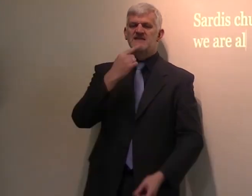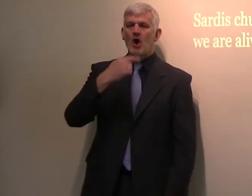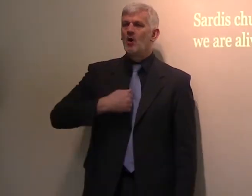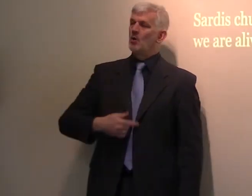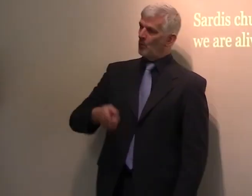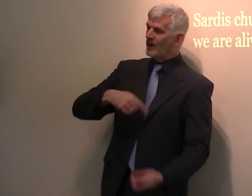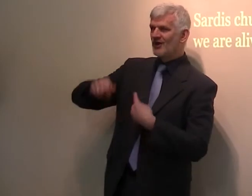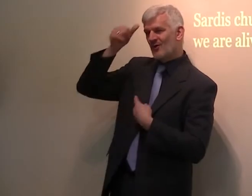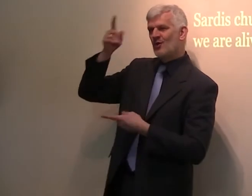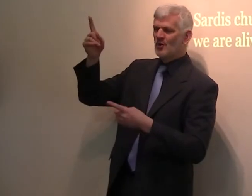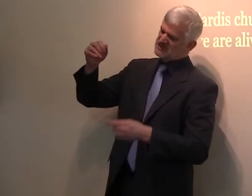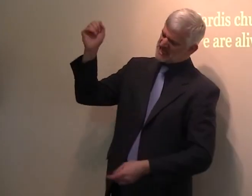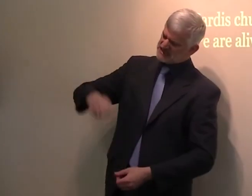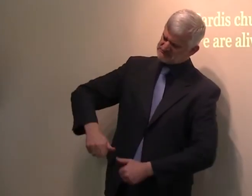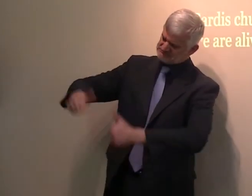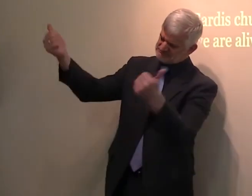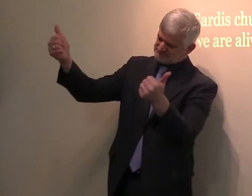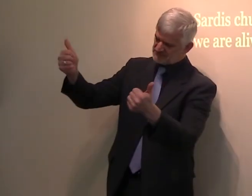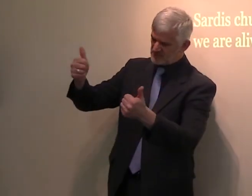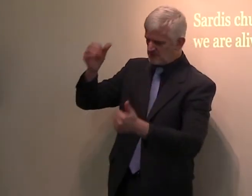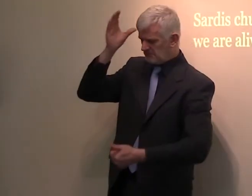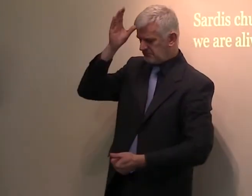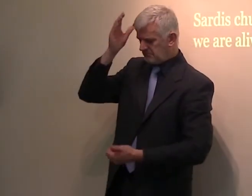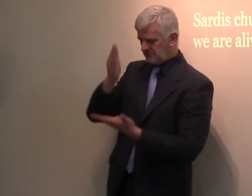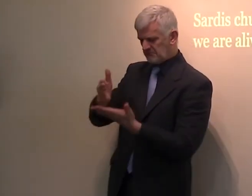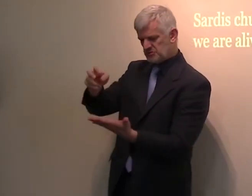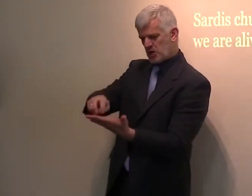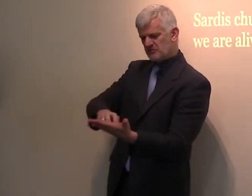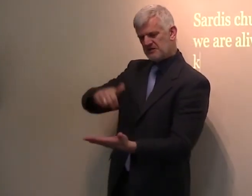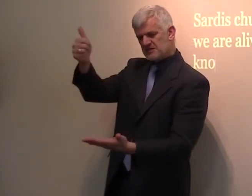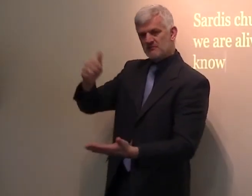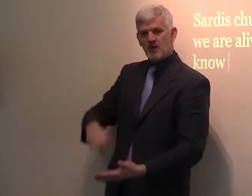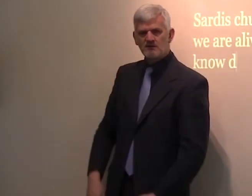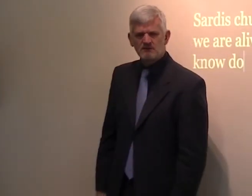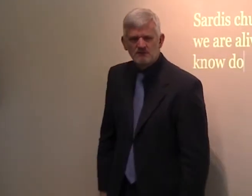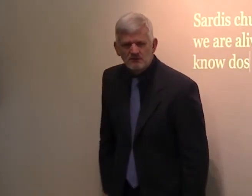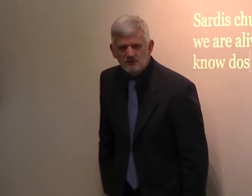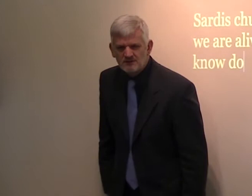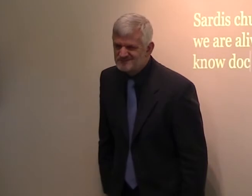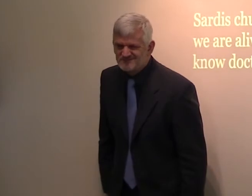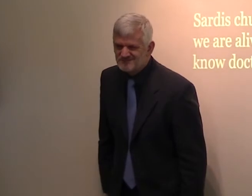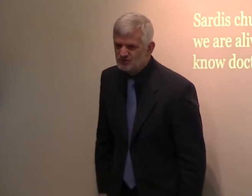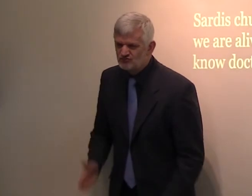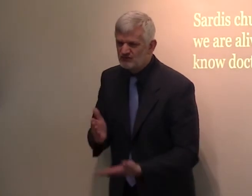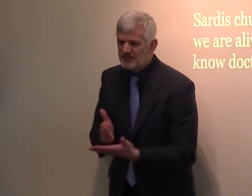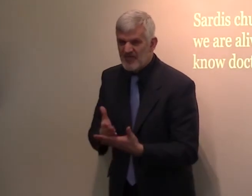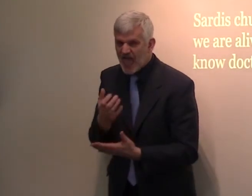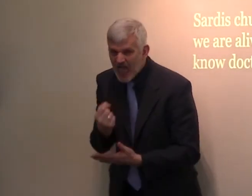to know the truth of the law. They profess to know the doctrine, but they do not possess. There is a difference, I'm sure.